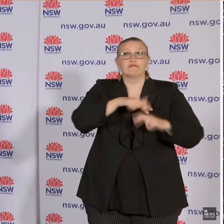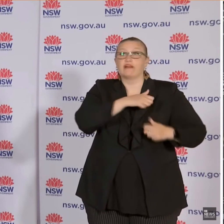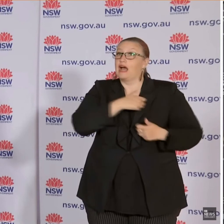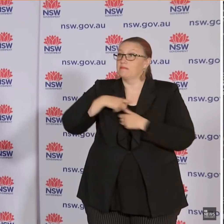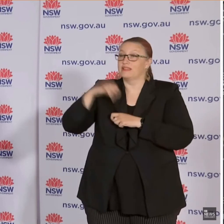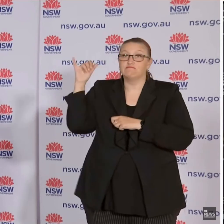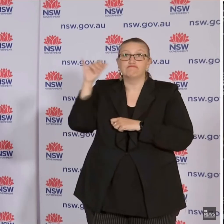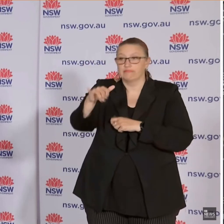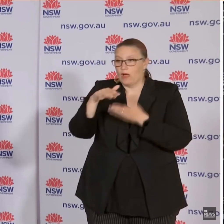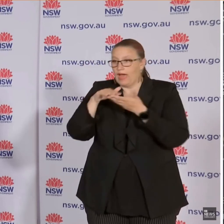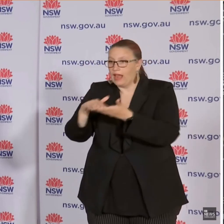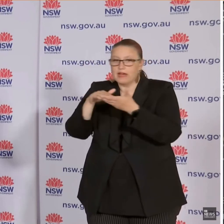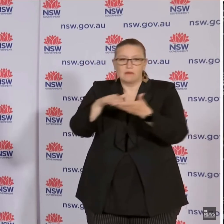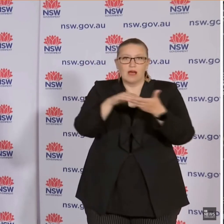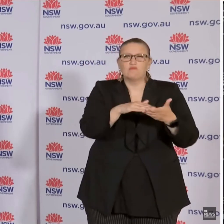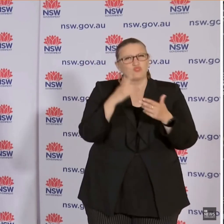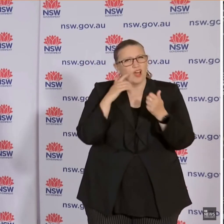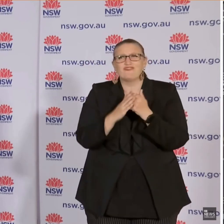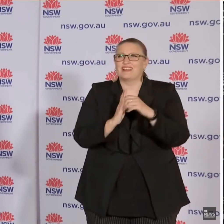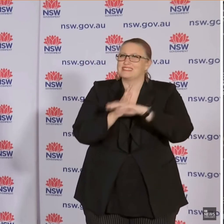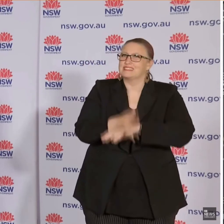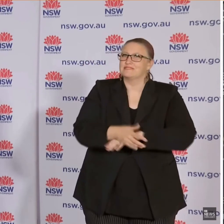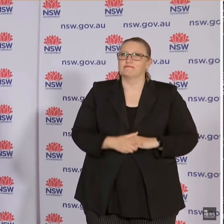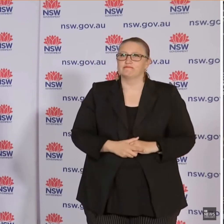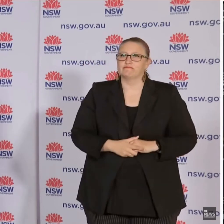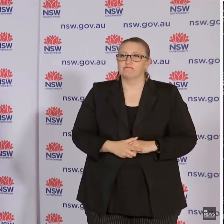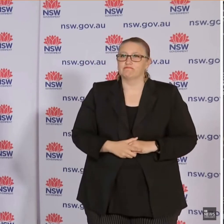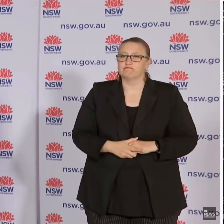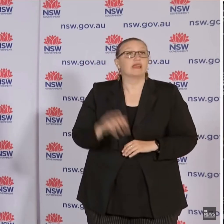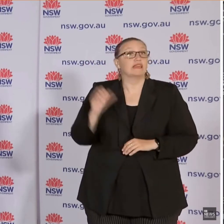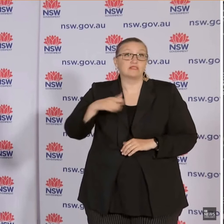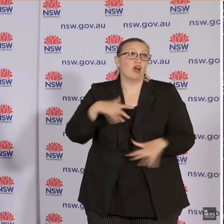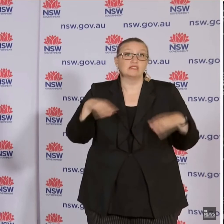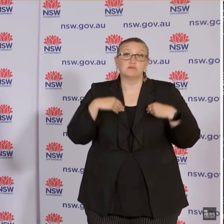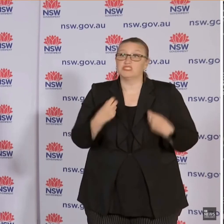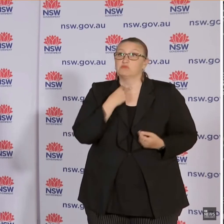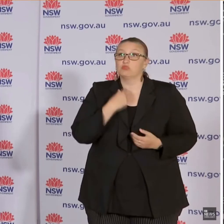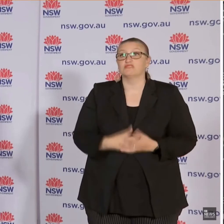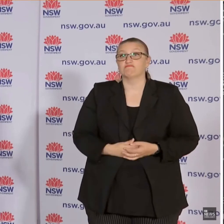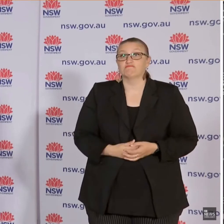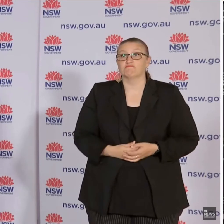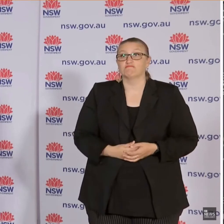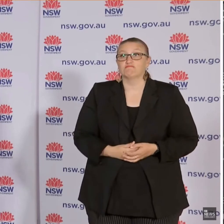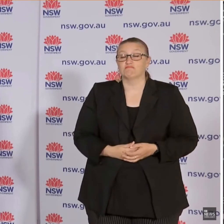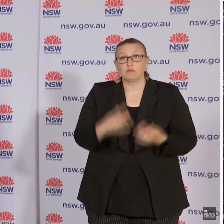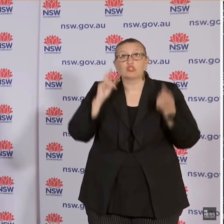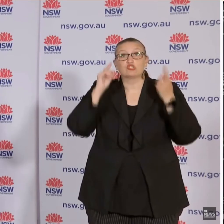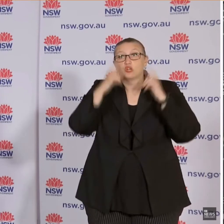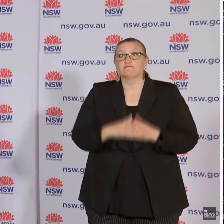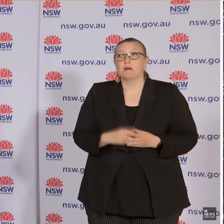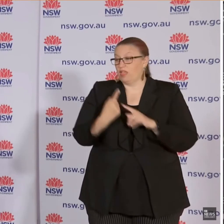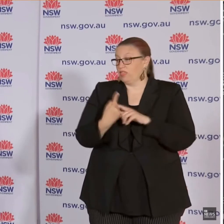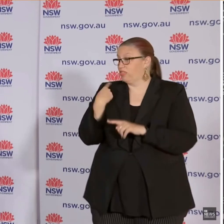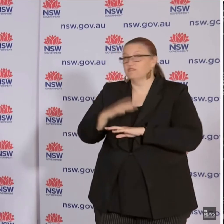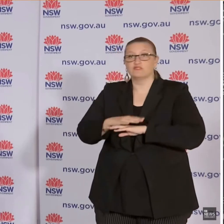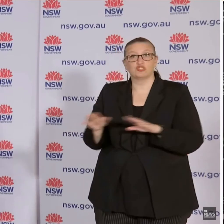So there's a big effort going on to try and fix it. And all I'd say is it is disappointing and it's concerning, but I think now let's look forward and not